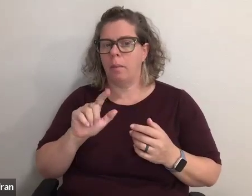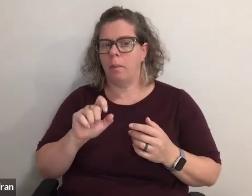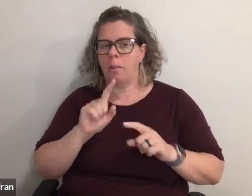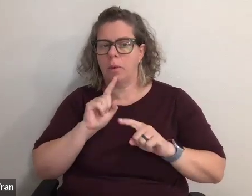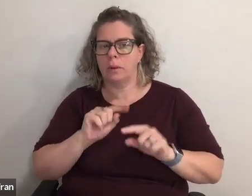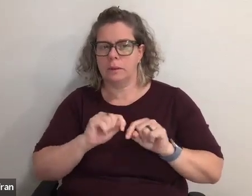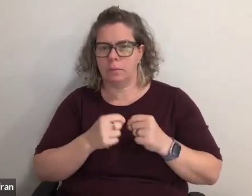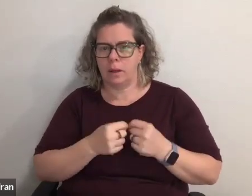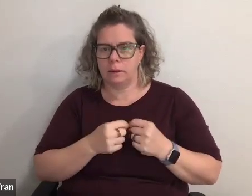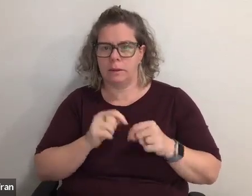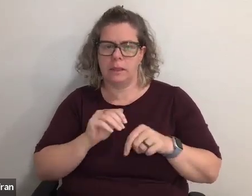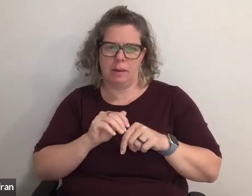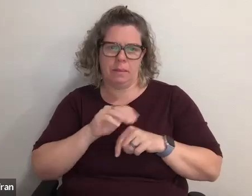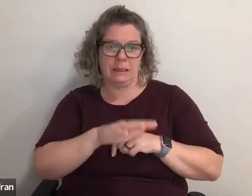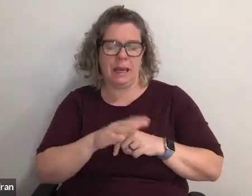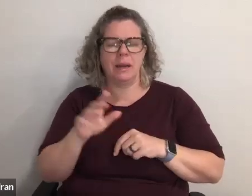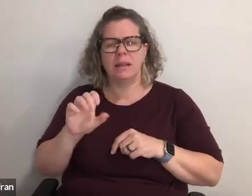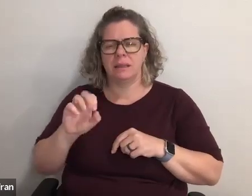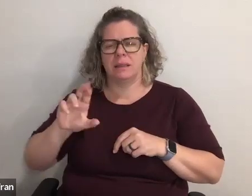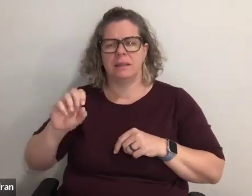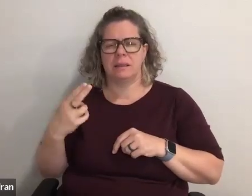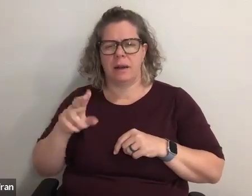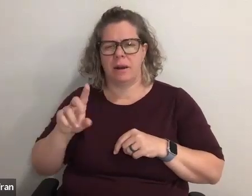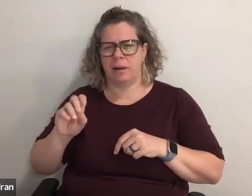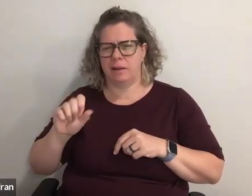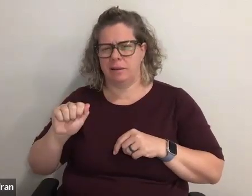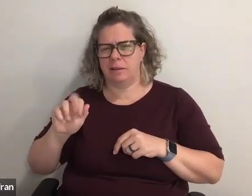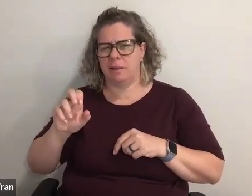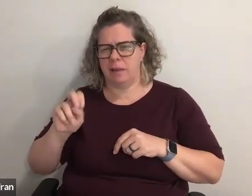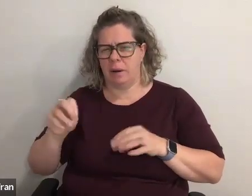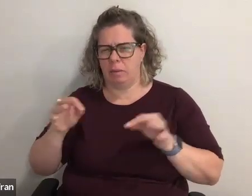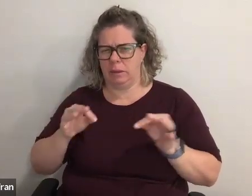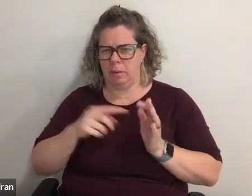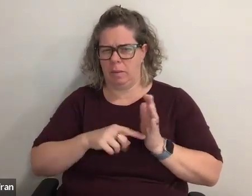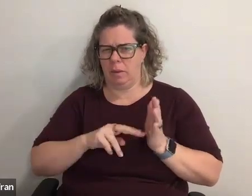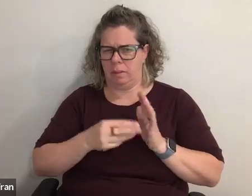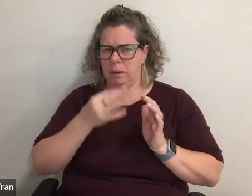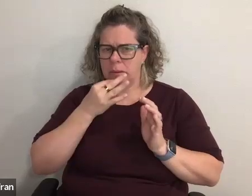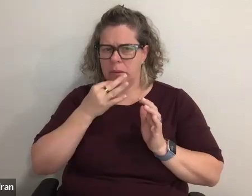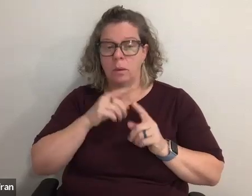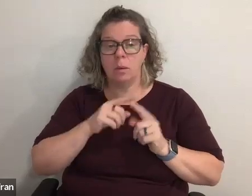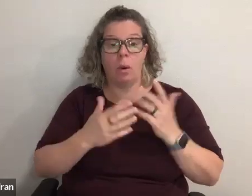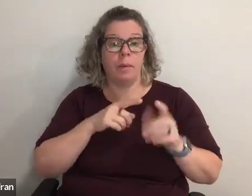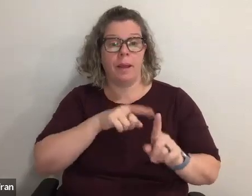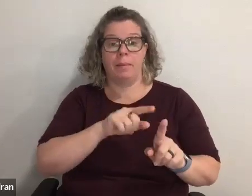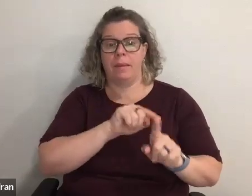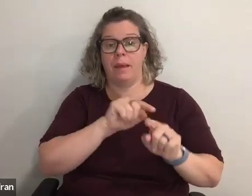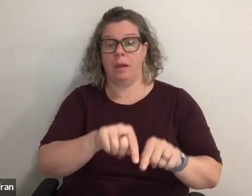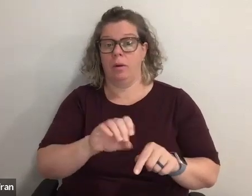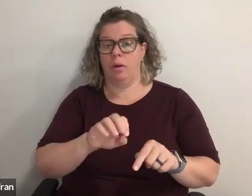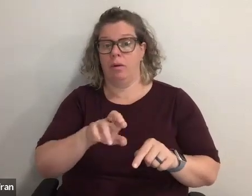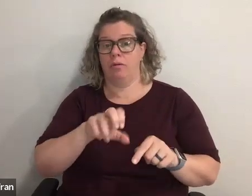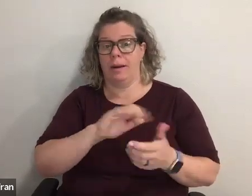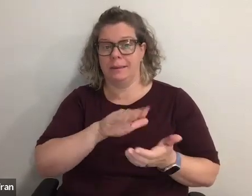and Sarah and Daren are going to talk about that in a bit. Or maybe they can go to a crisis center or recovery support center,